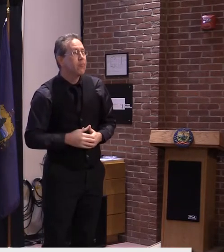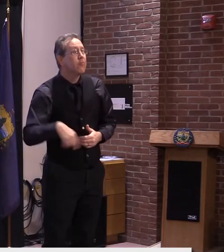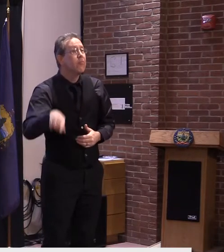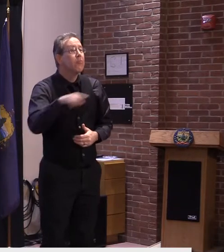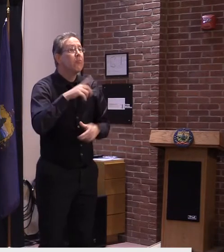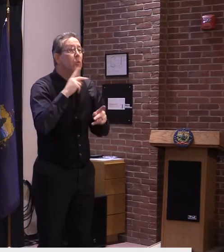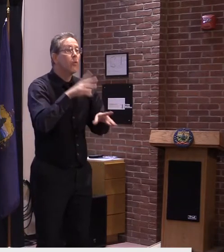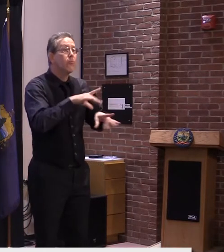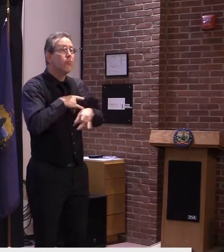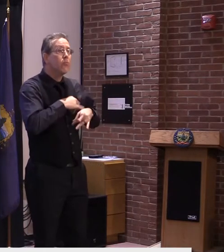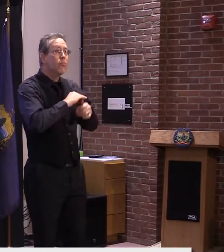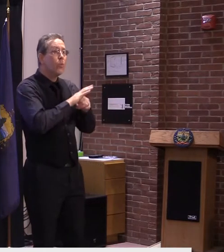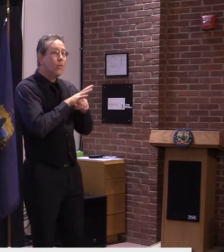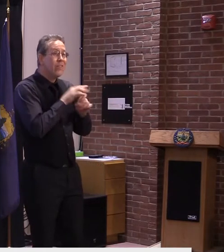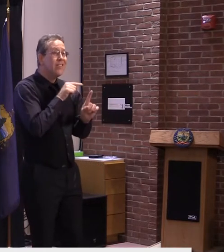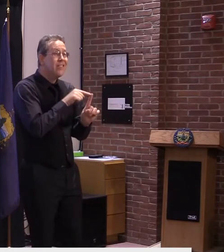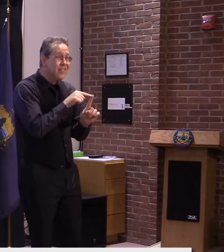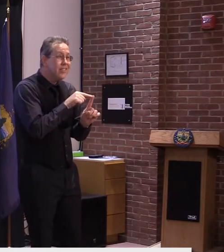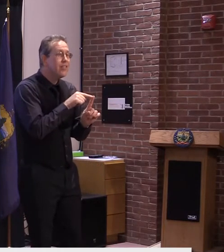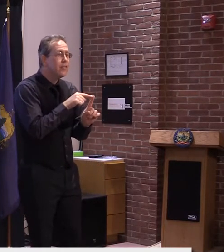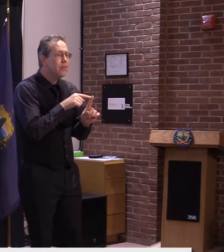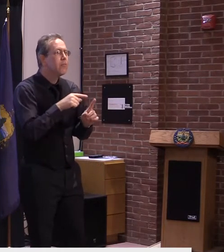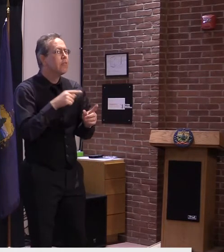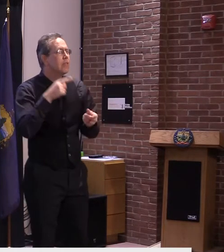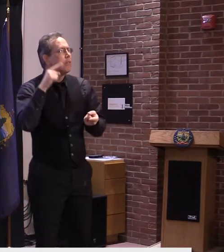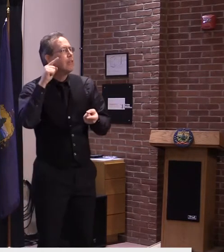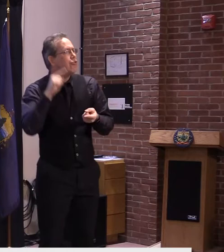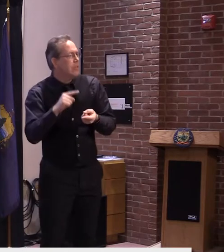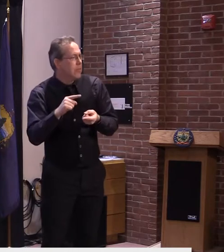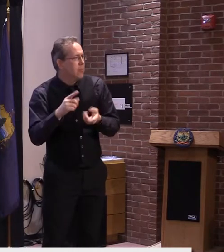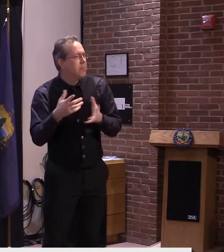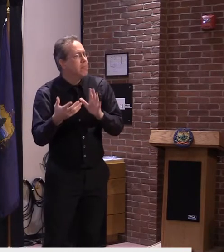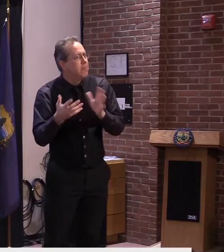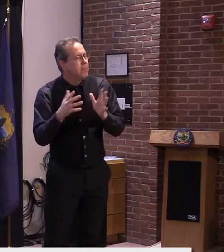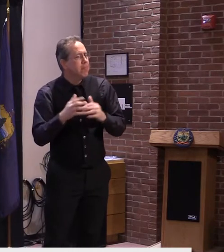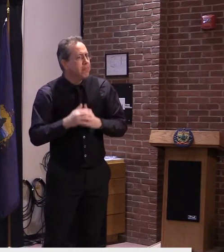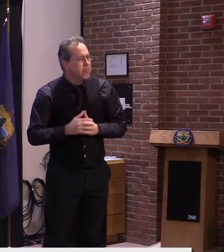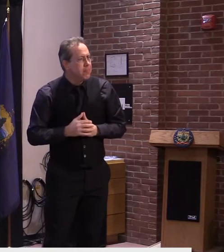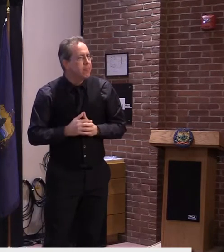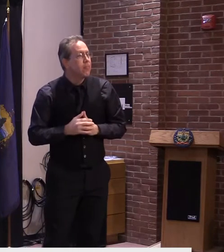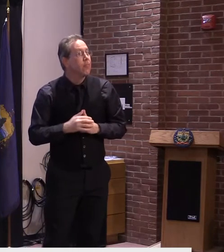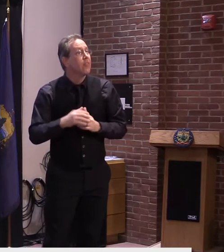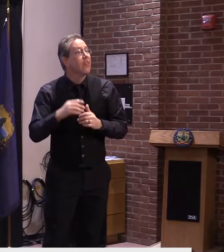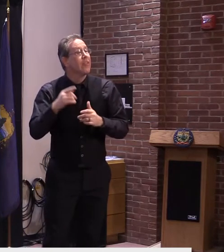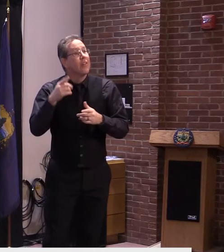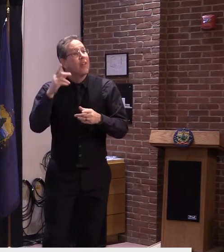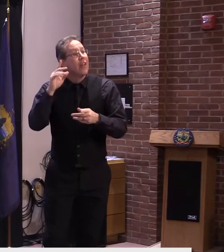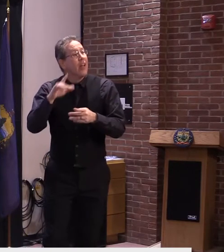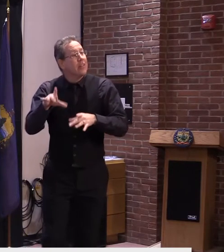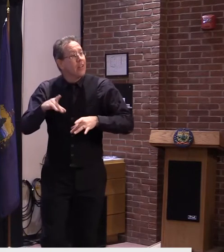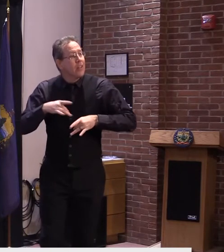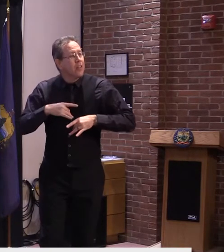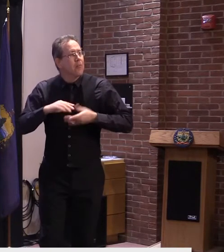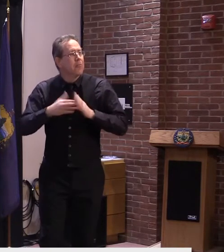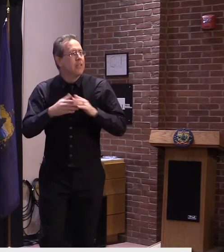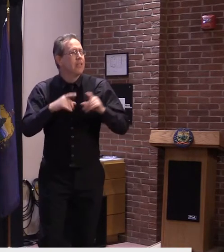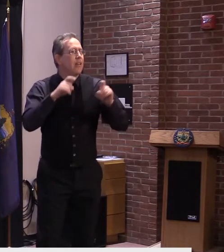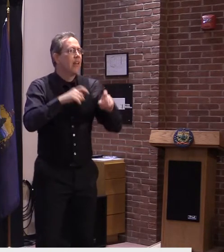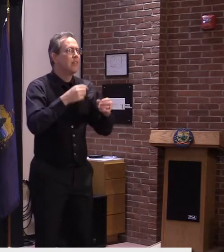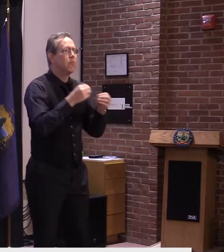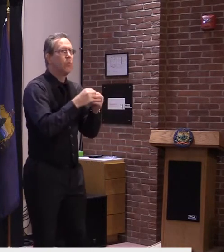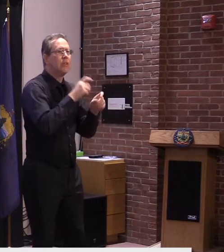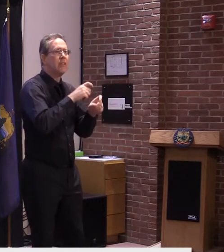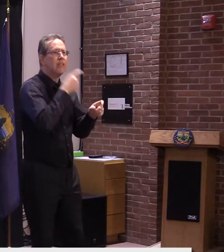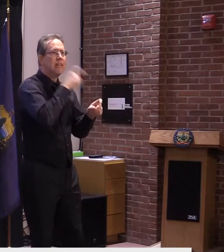outpacing the decrease we're seeing in testing. As we have mentioned previously, as there are fewer cases, there may be less demand and need for tests, less